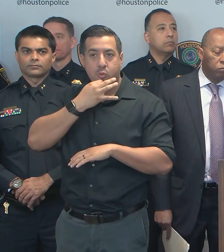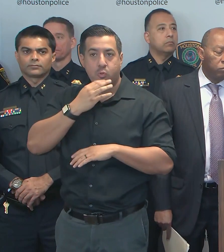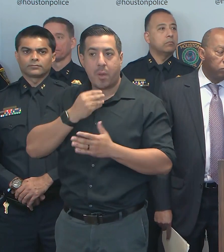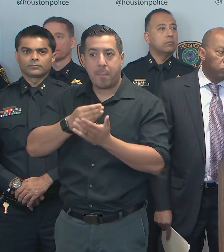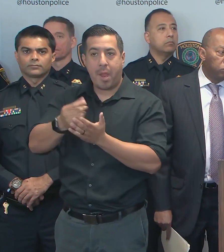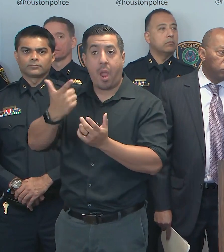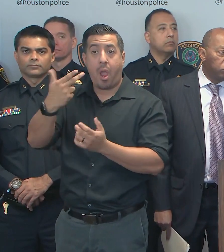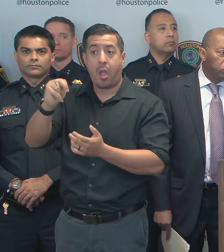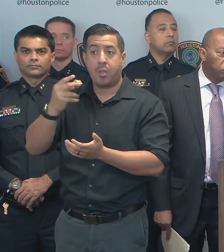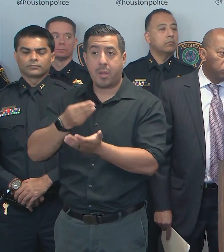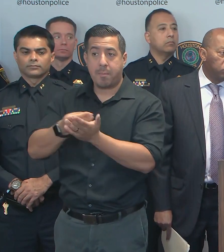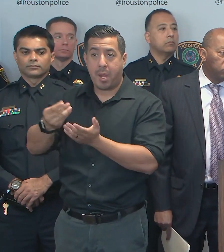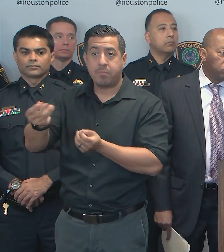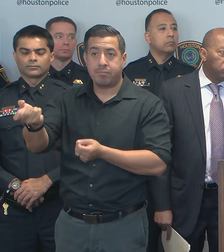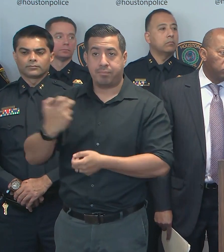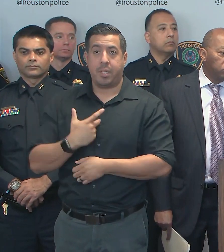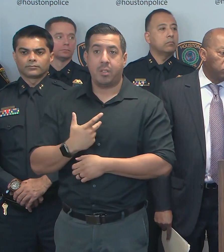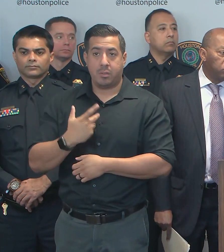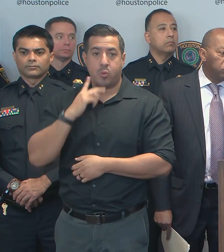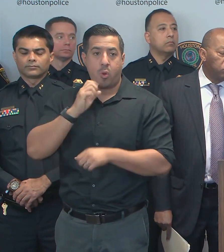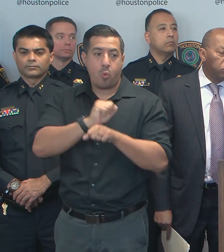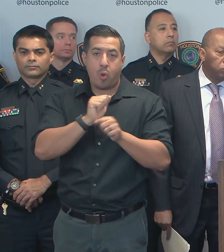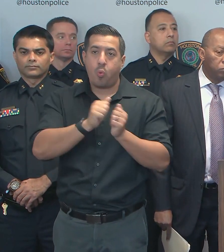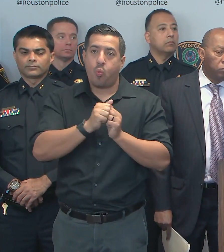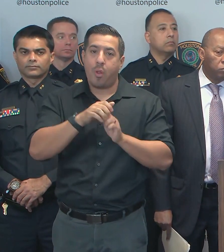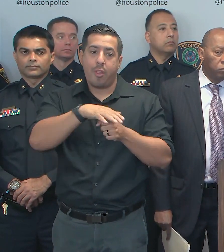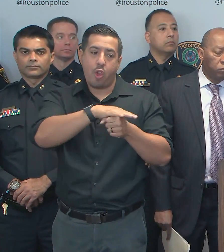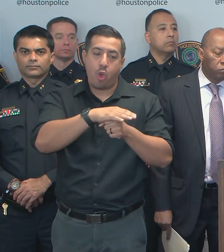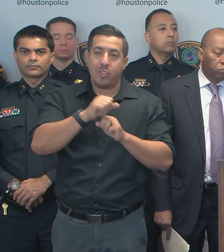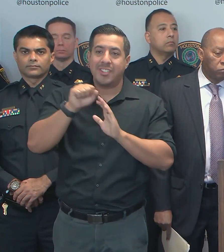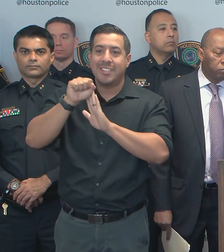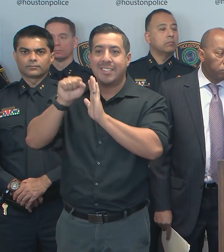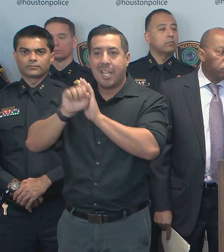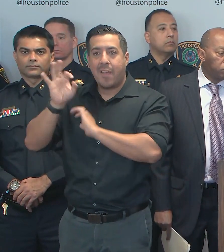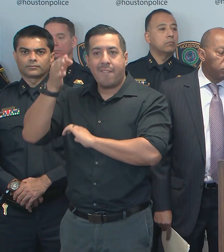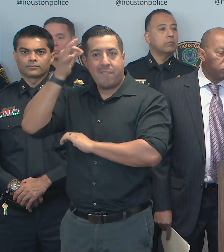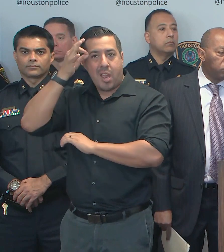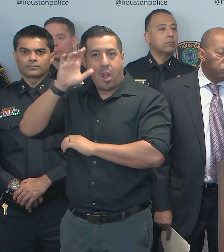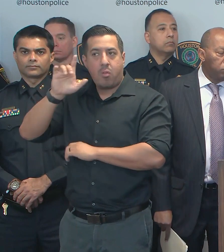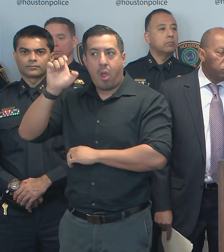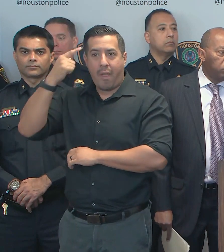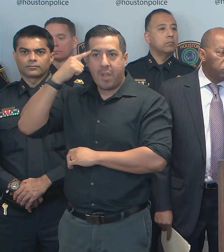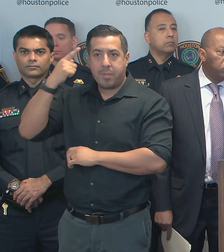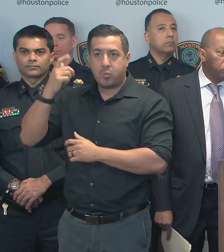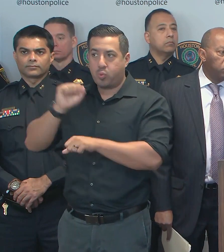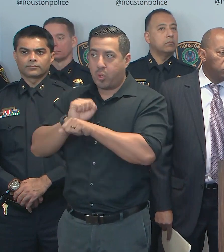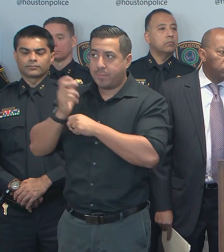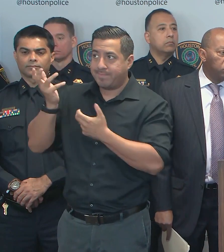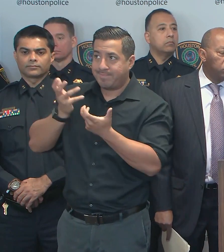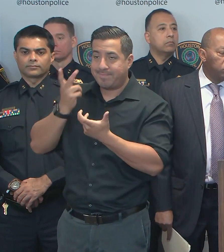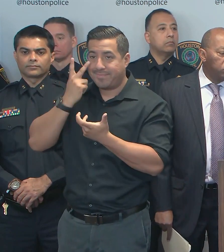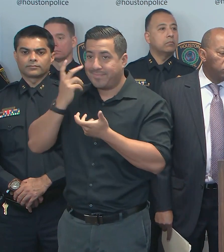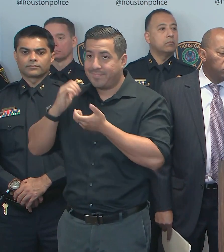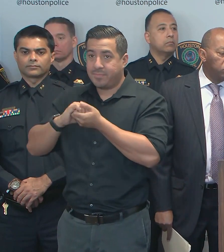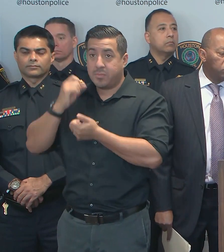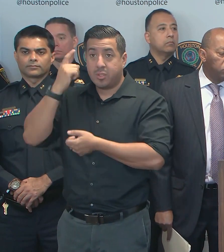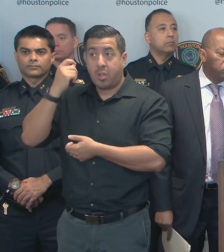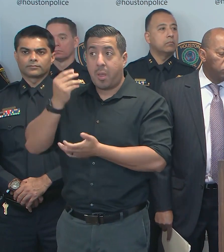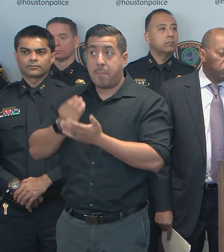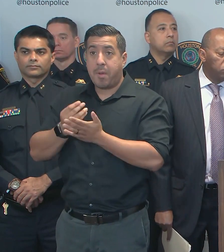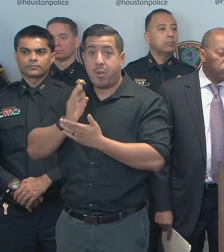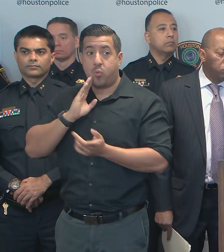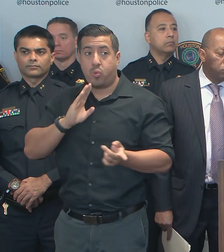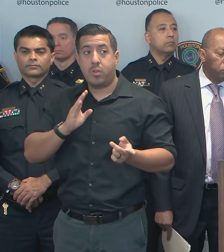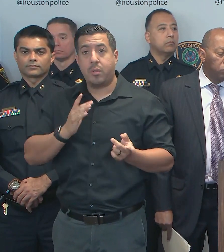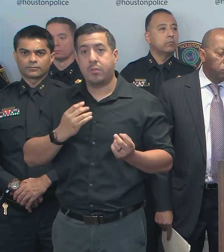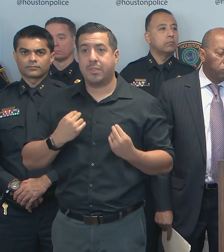local and our state and federal government to see if we can join together, and sometimes money moves people. So that's